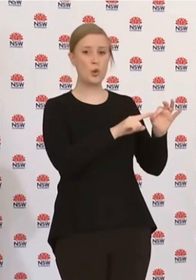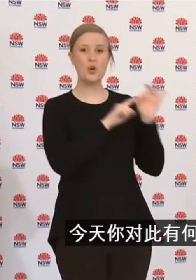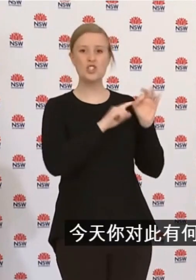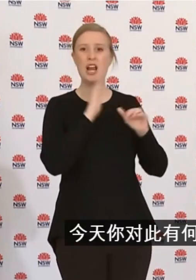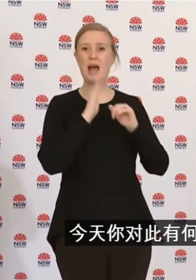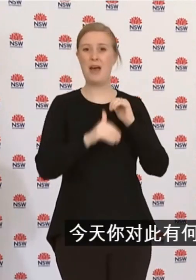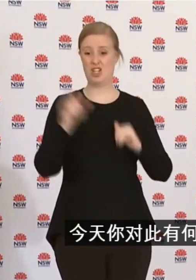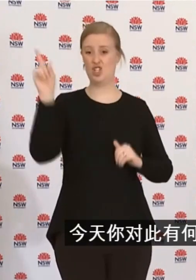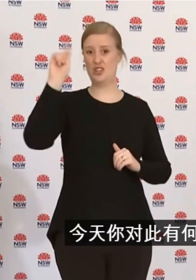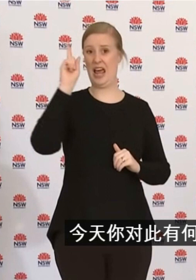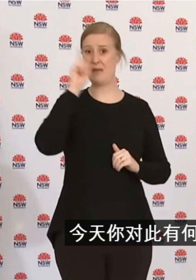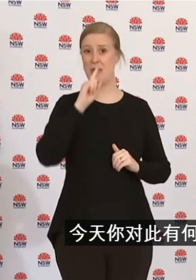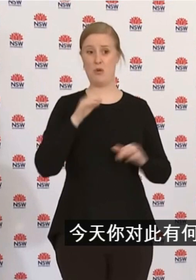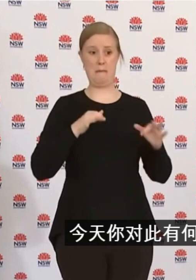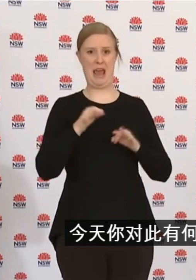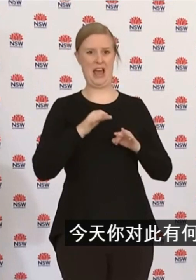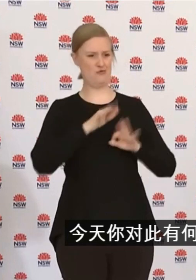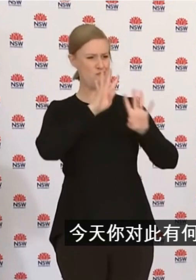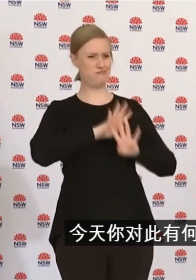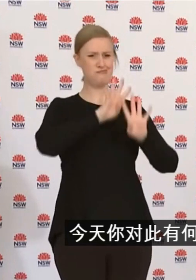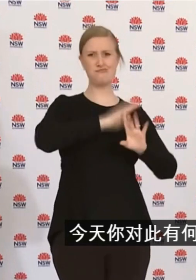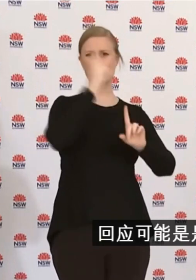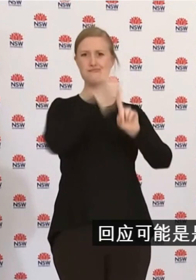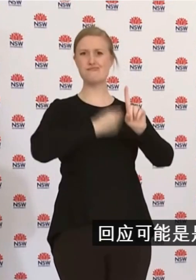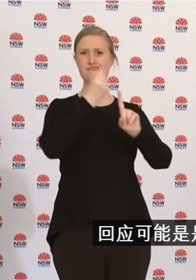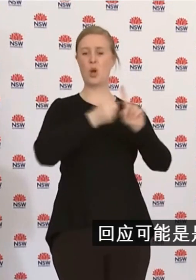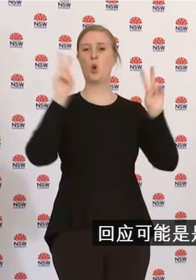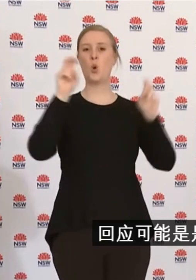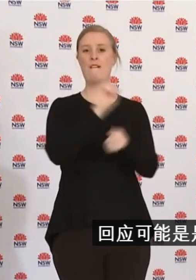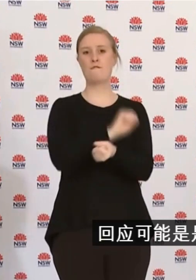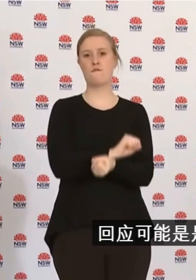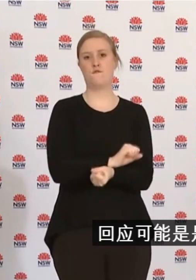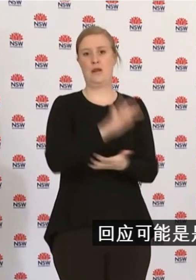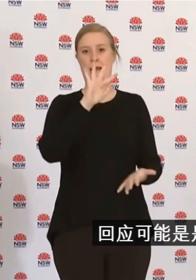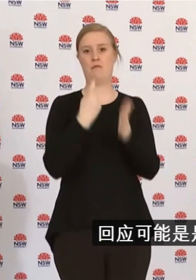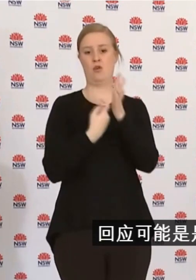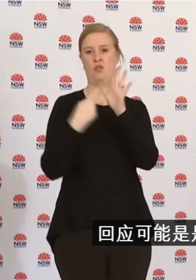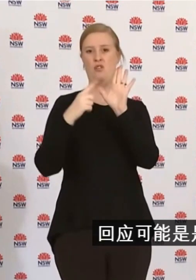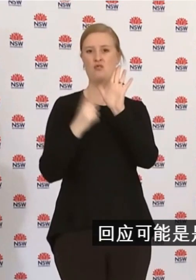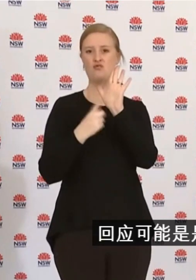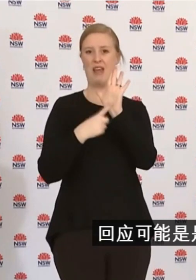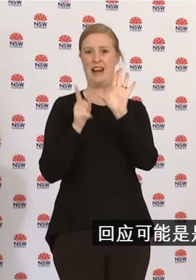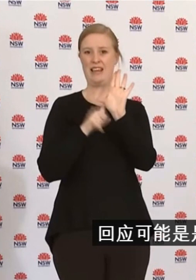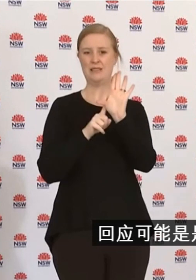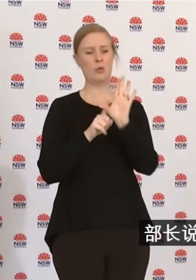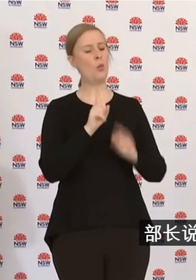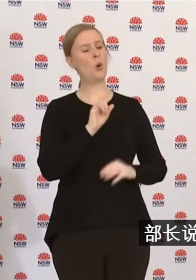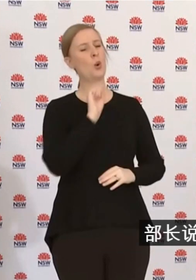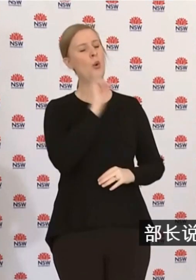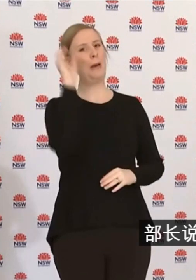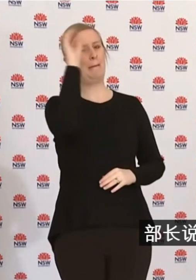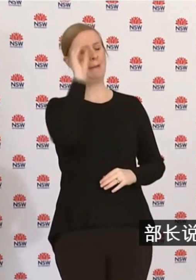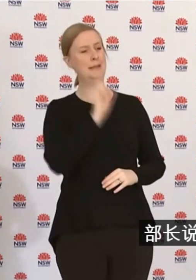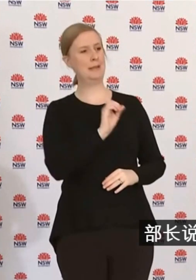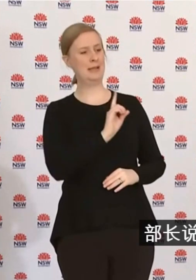rally today, what's your view on it? And secondly, what's going to the police response likely to be? Yeah, I can only echo what